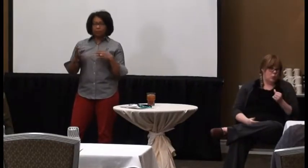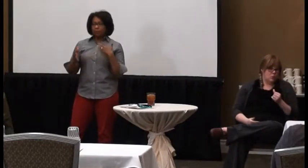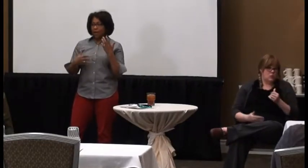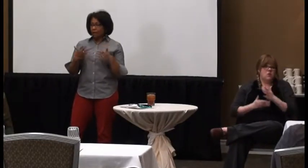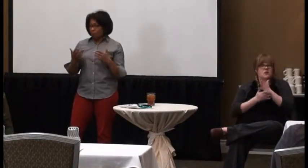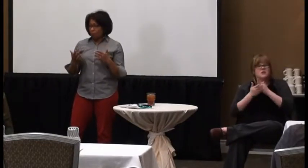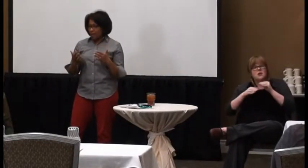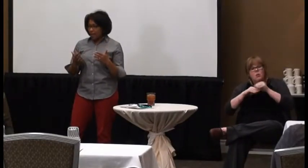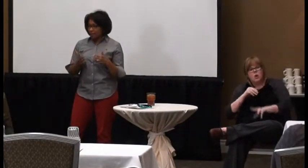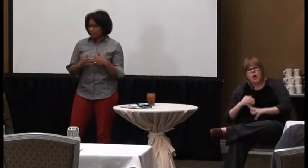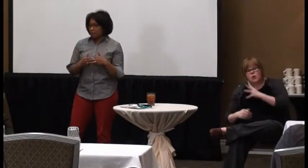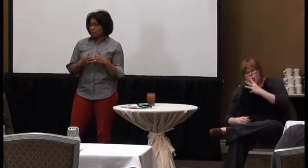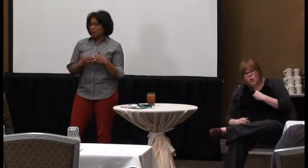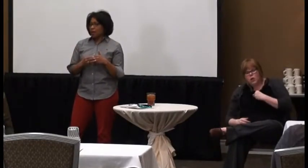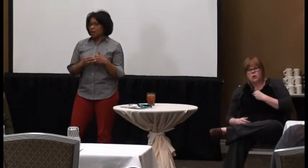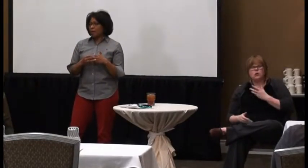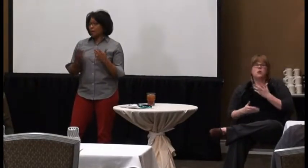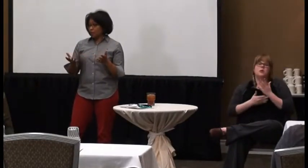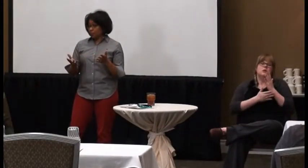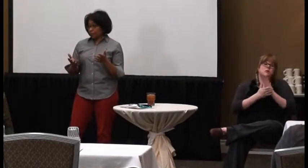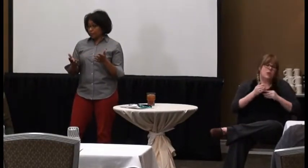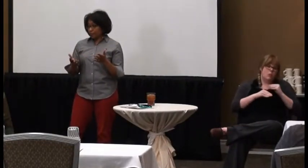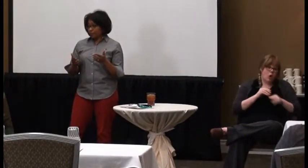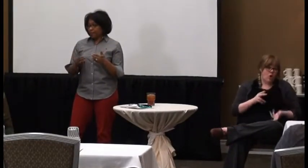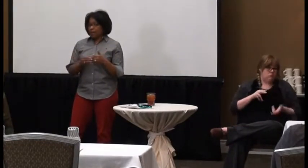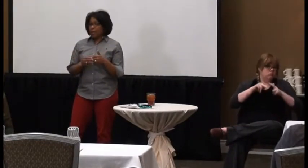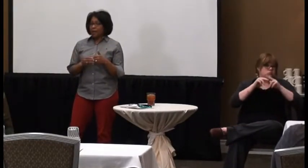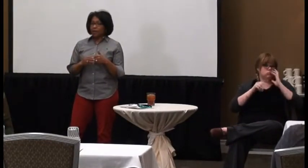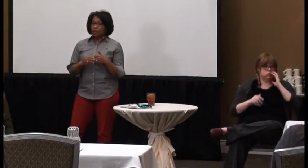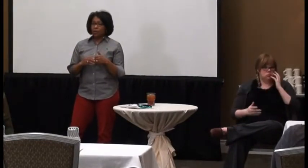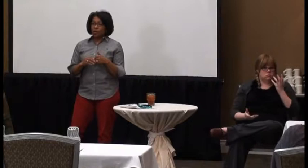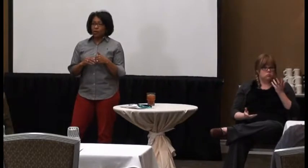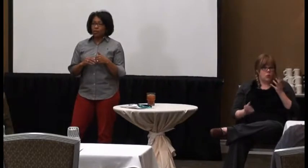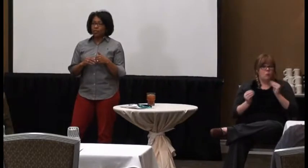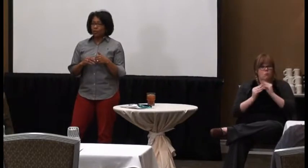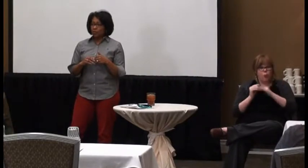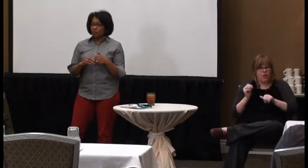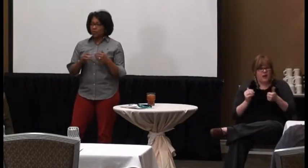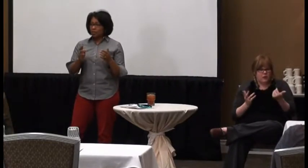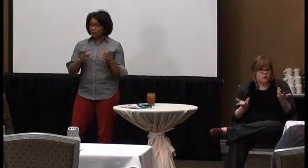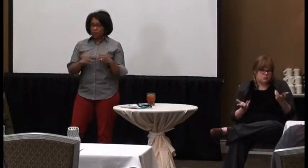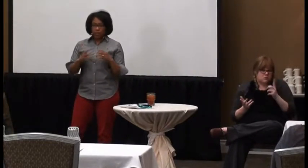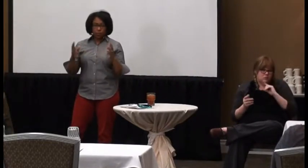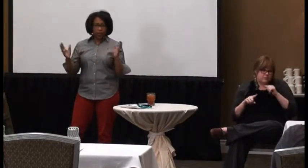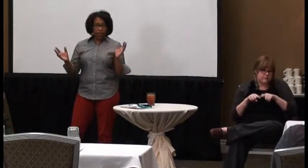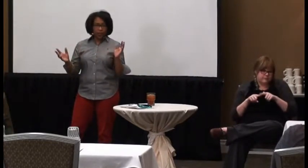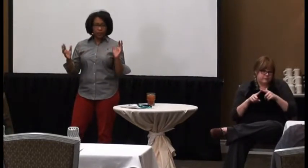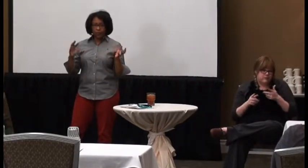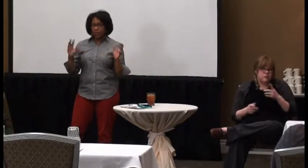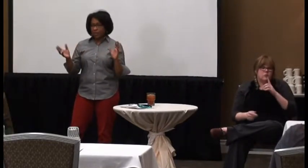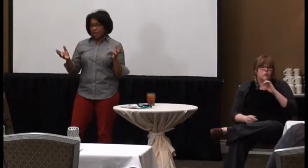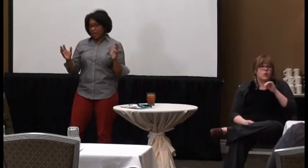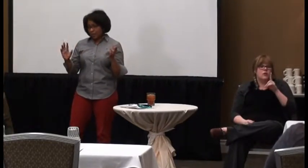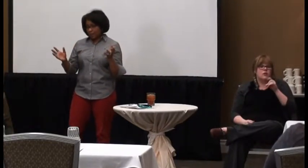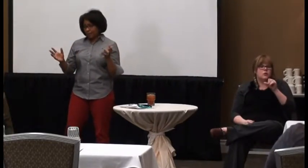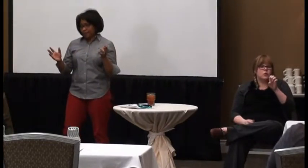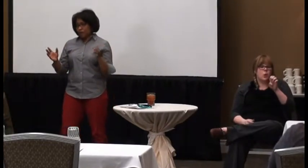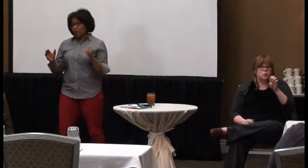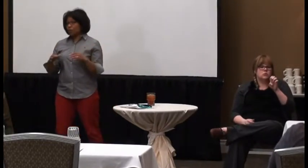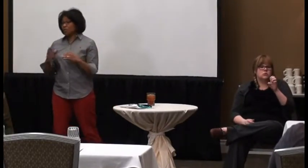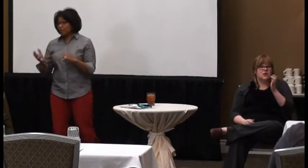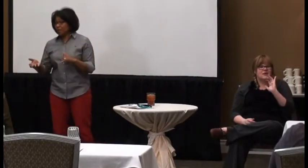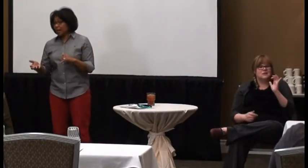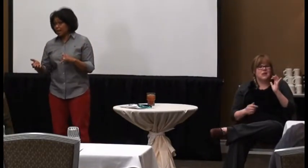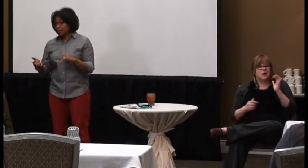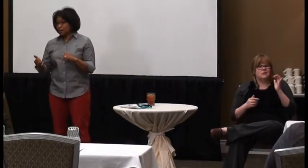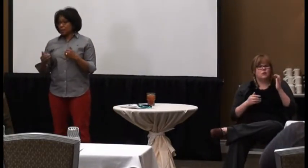sleepy, gain more weight than others. And so the dosing is typically spread out through the day